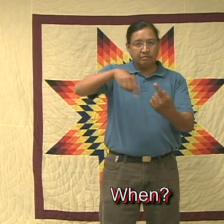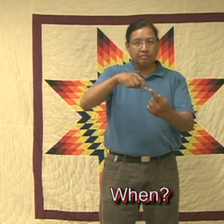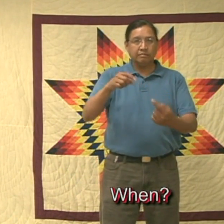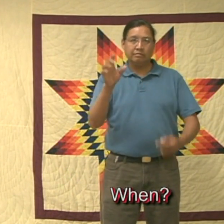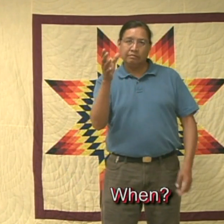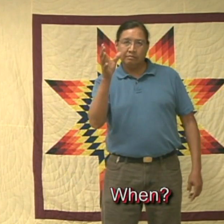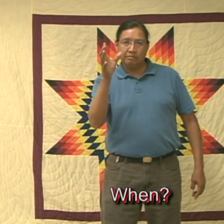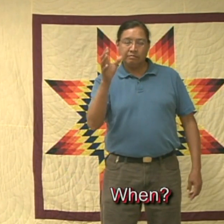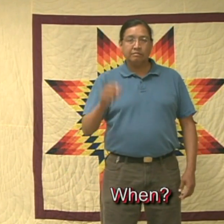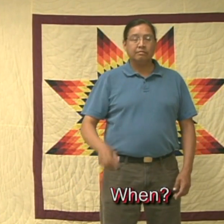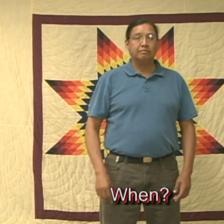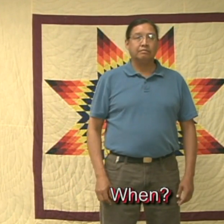Dohan.